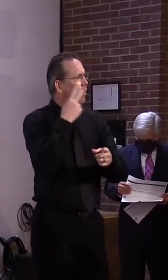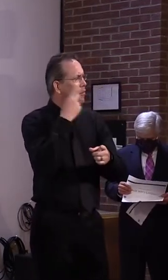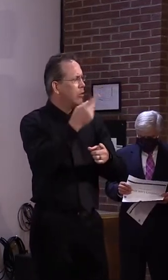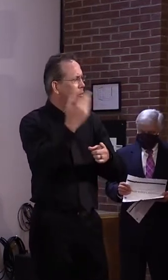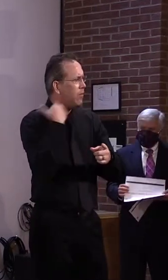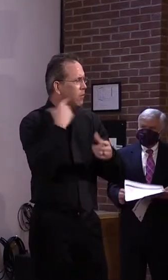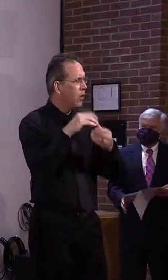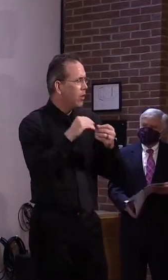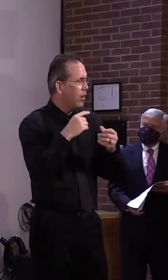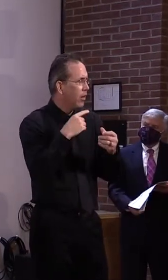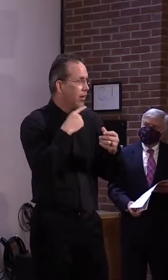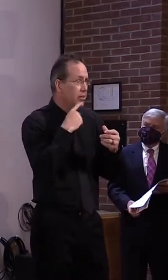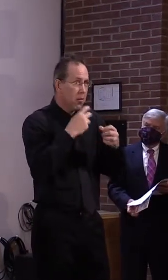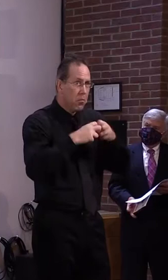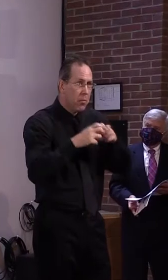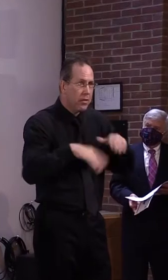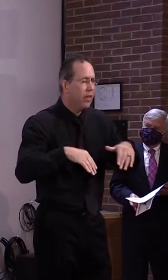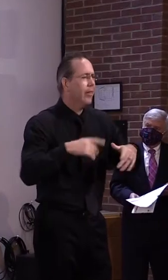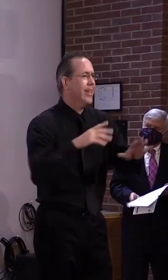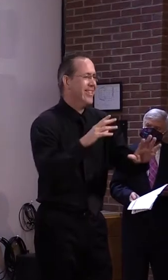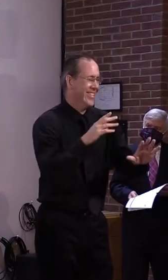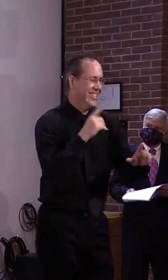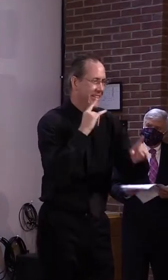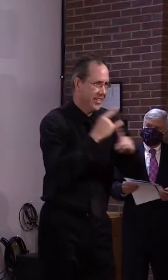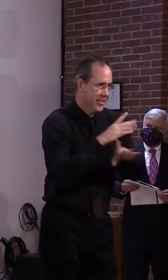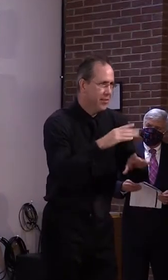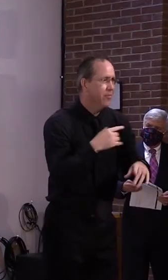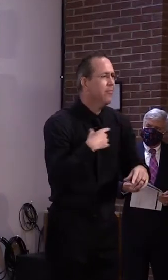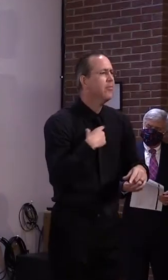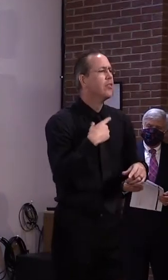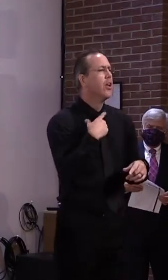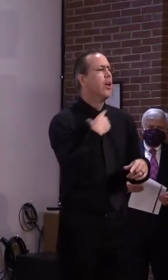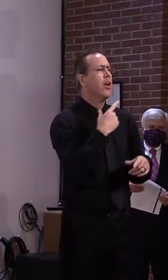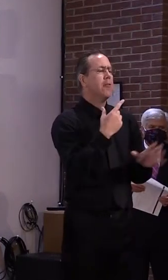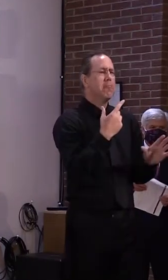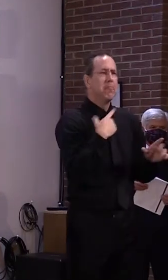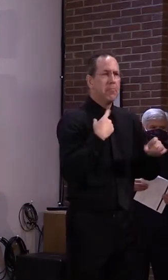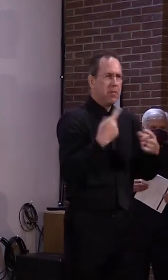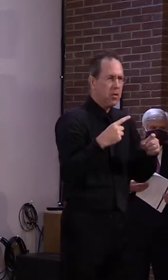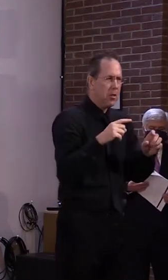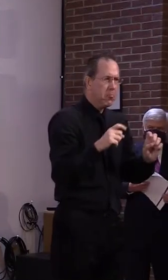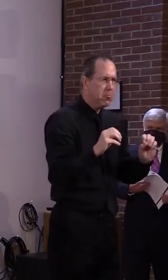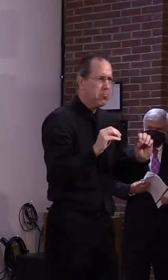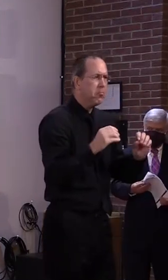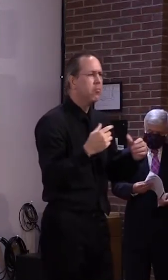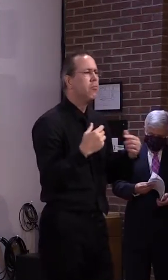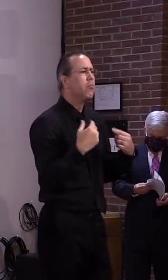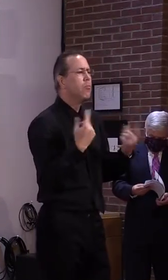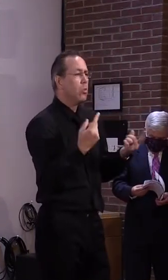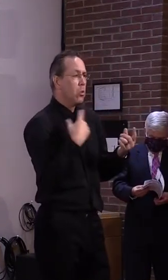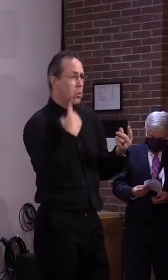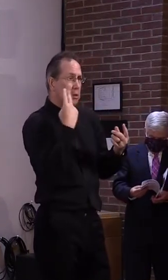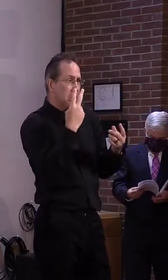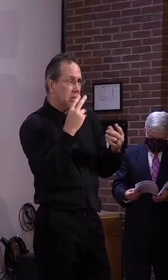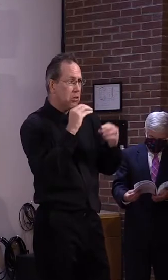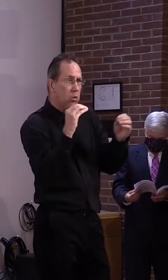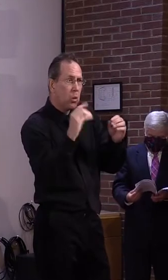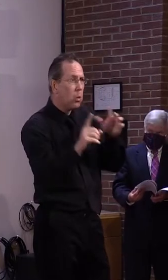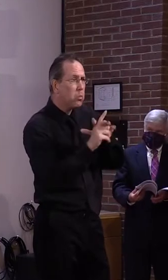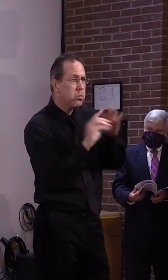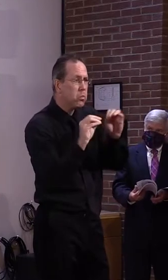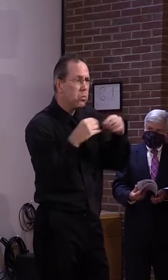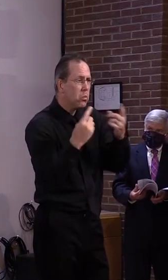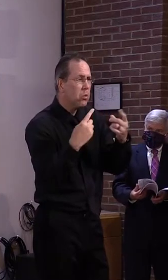but if we saw zero cases, I would say we have a problem because we have students coming from all over